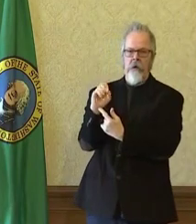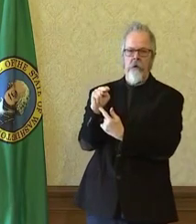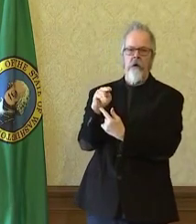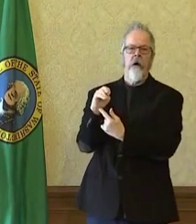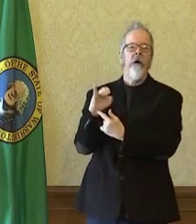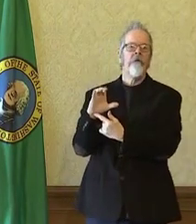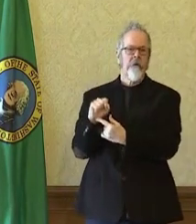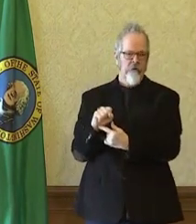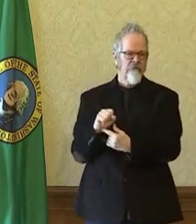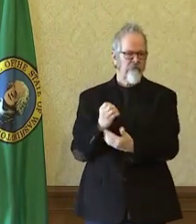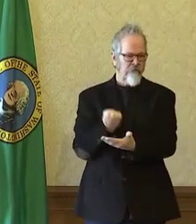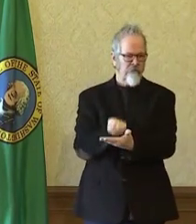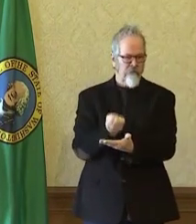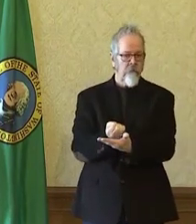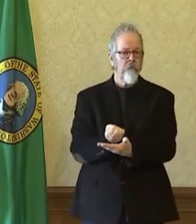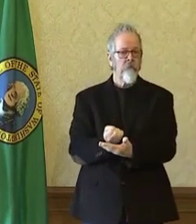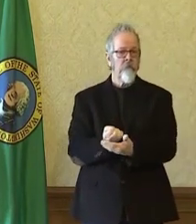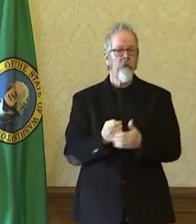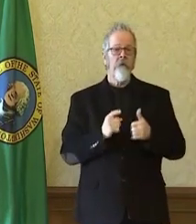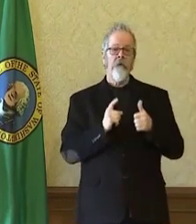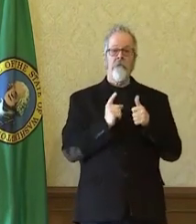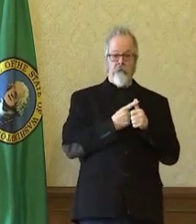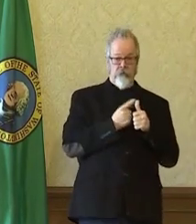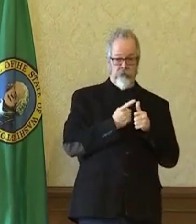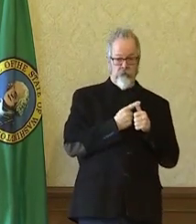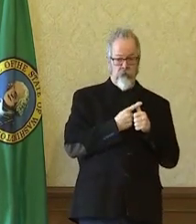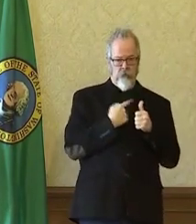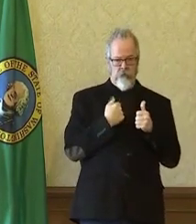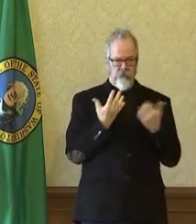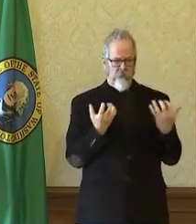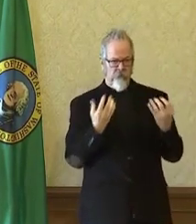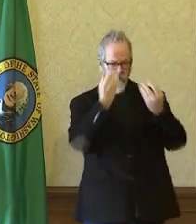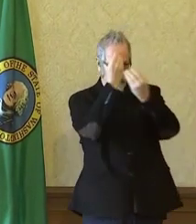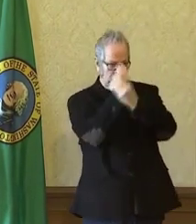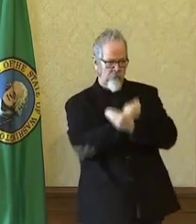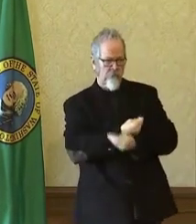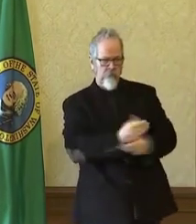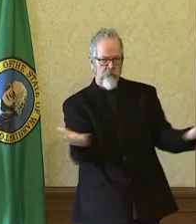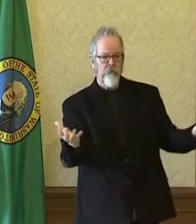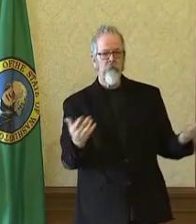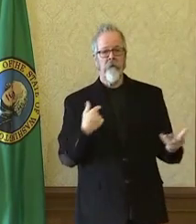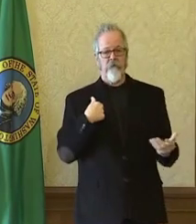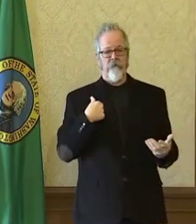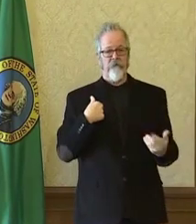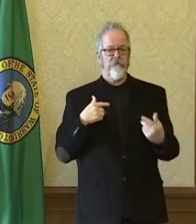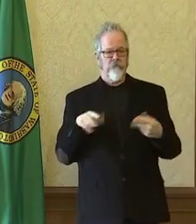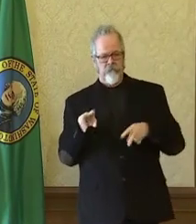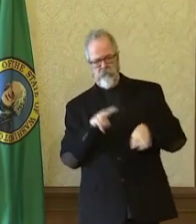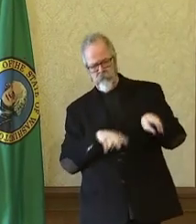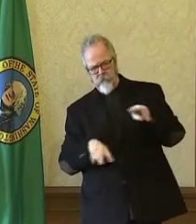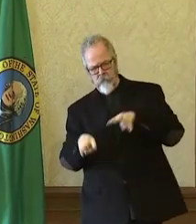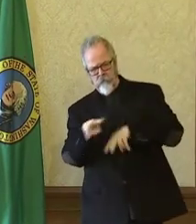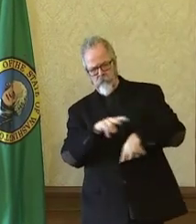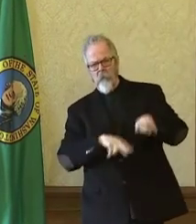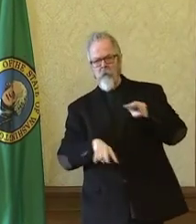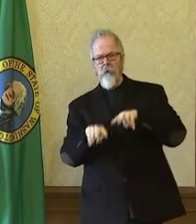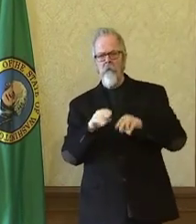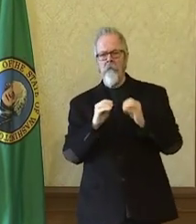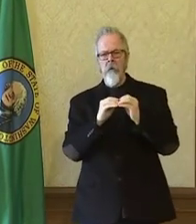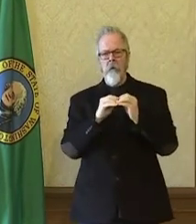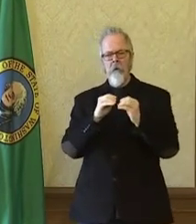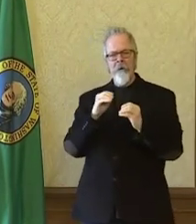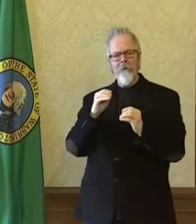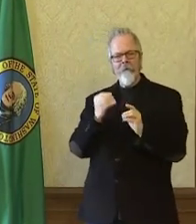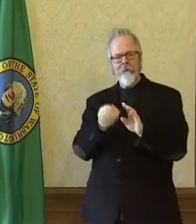be somewhat encouraged right now because based on the science that is at our disposal, it suggests the steps